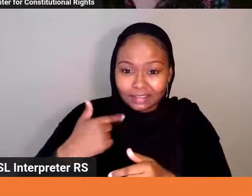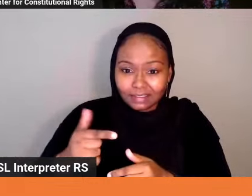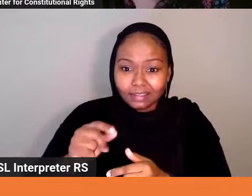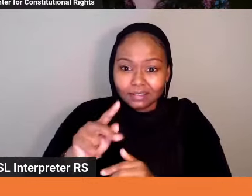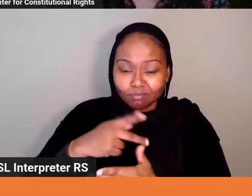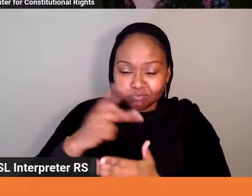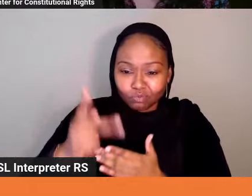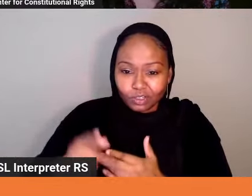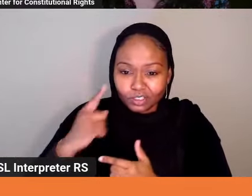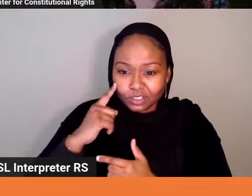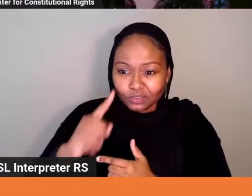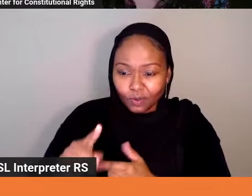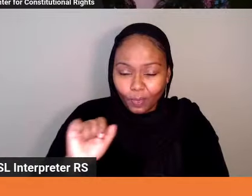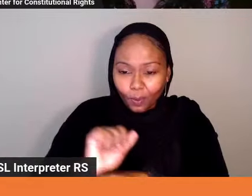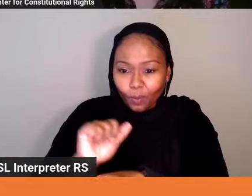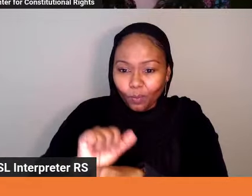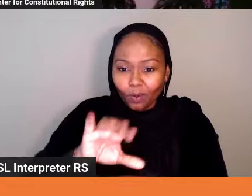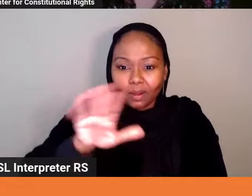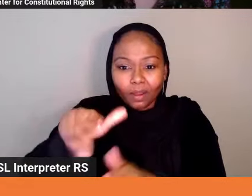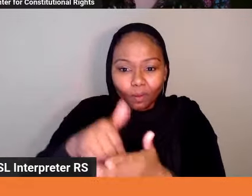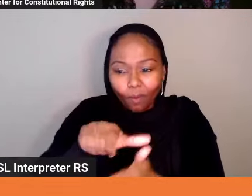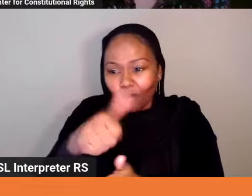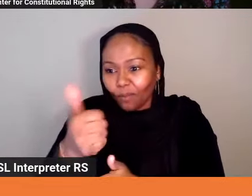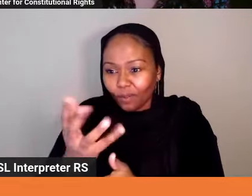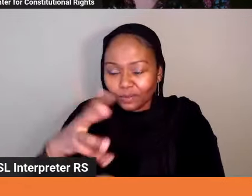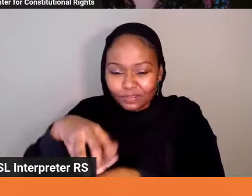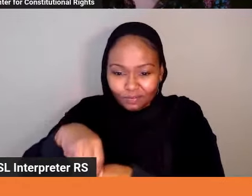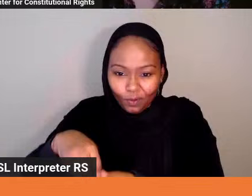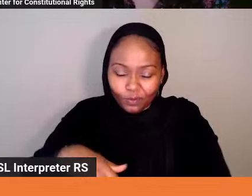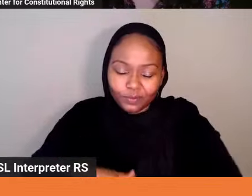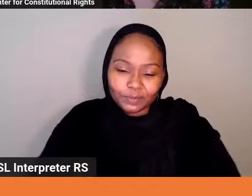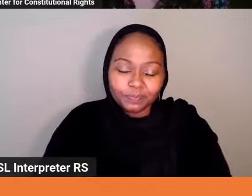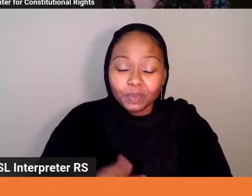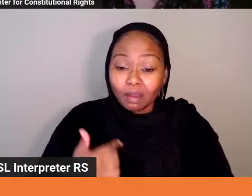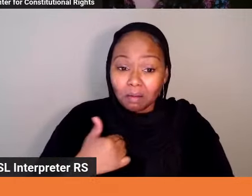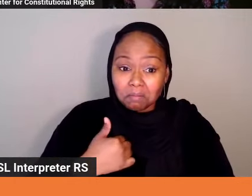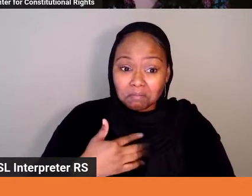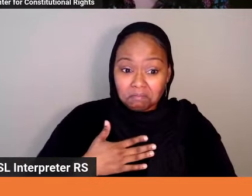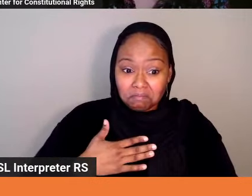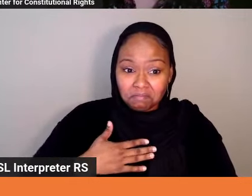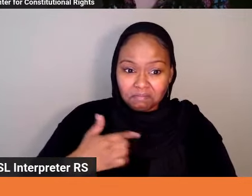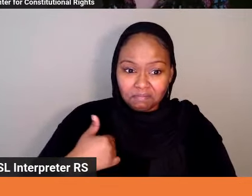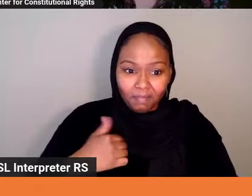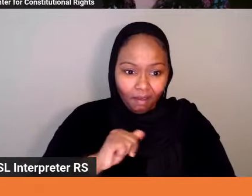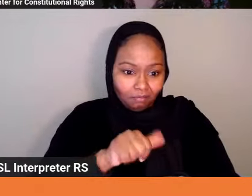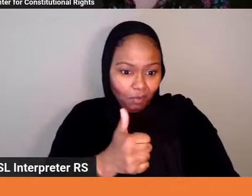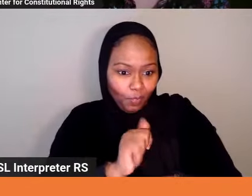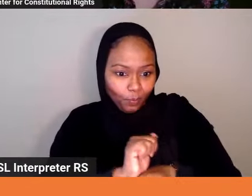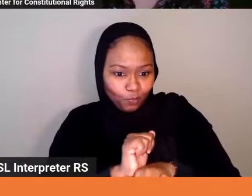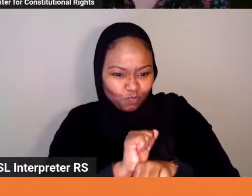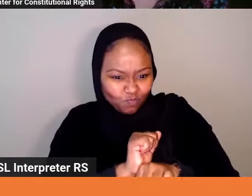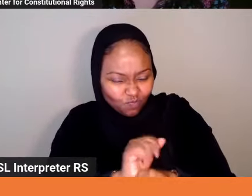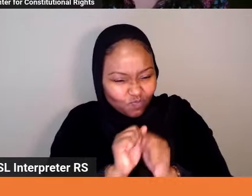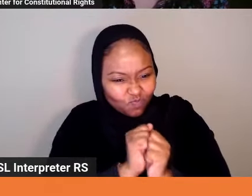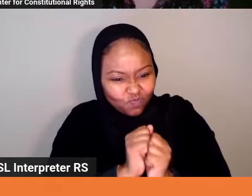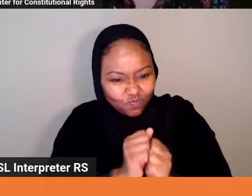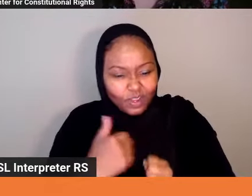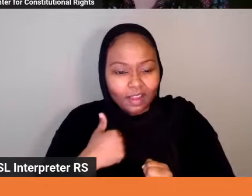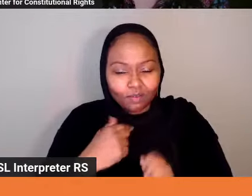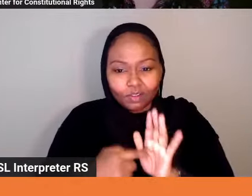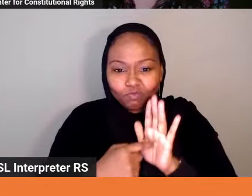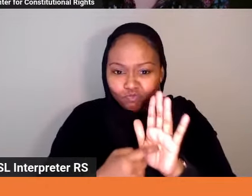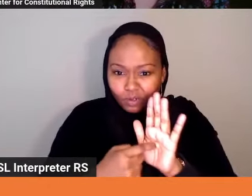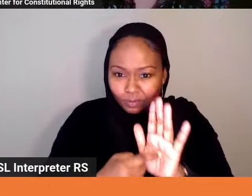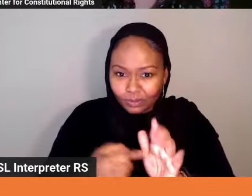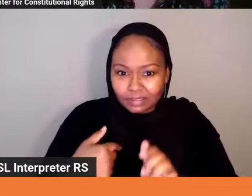their critical work. My CCR colleagues and I have represented dozens of men detained at Guantánamo since the prison